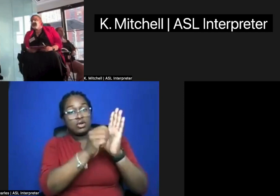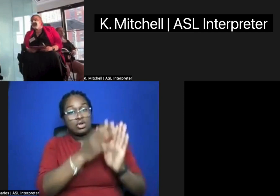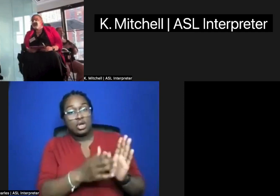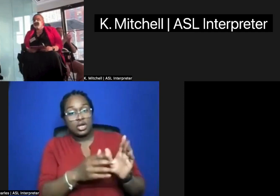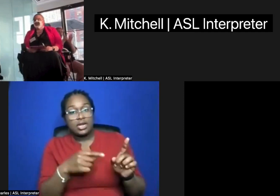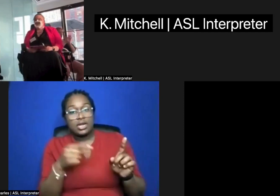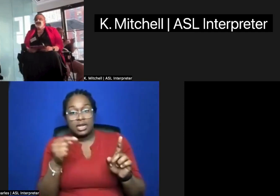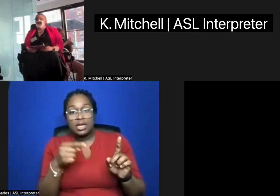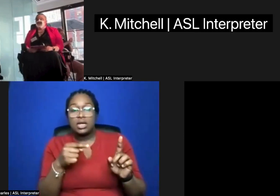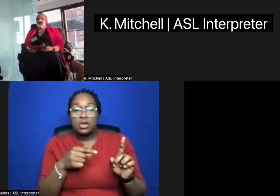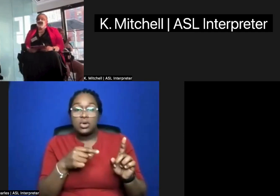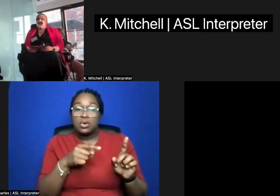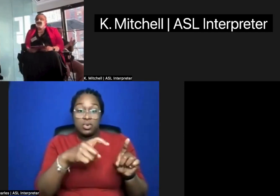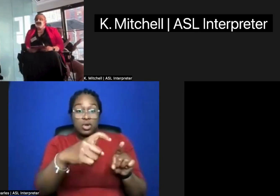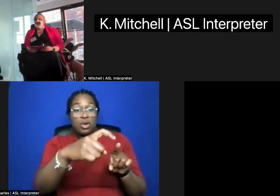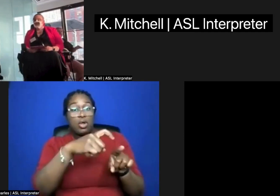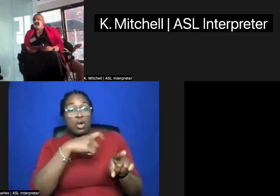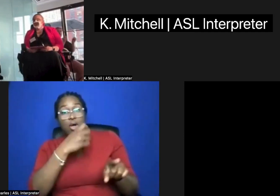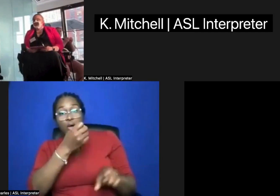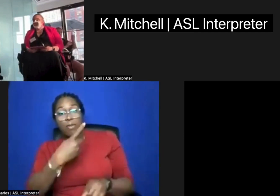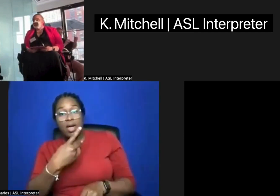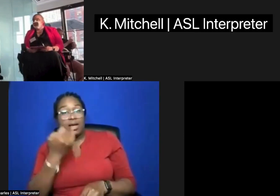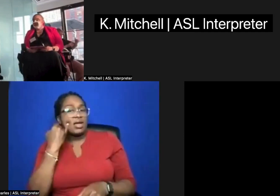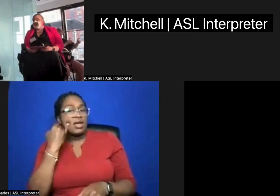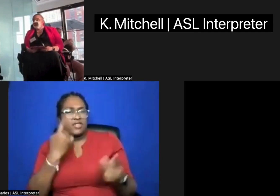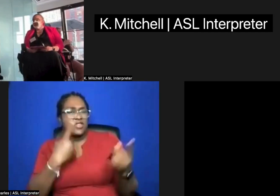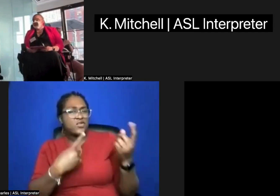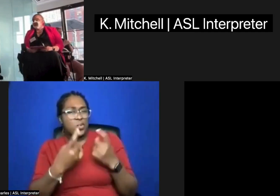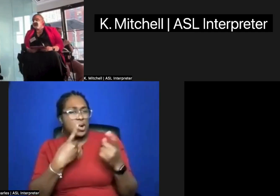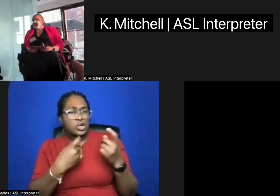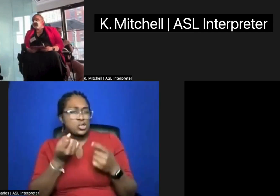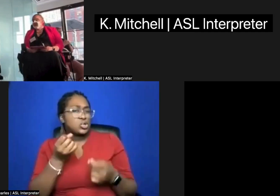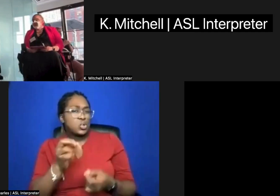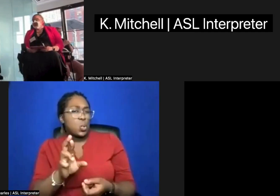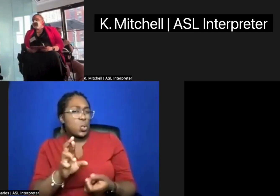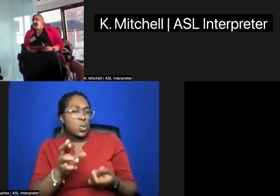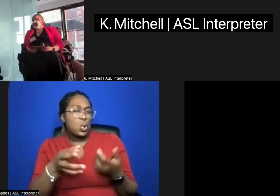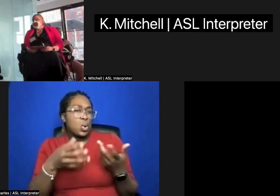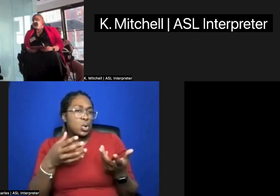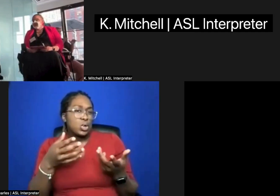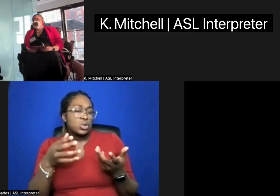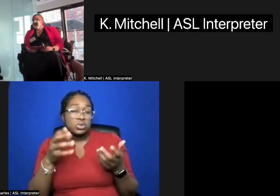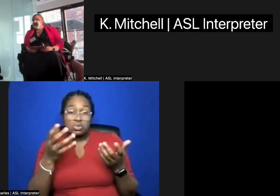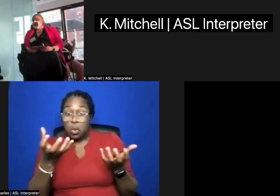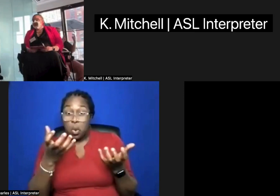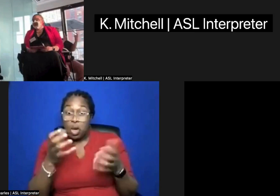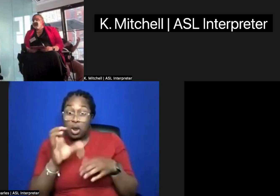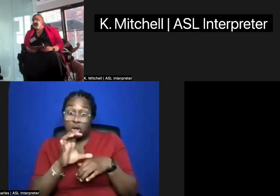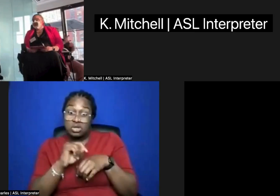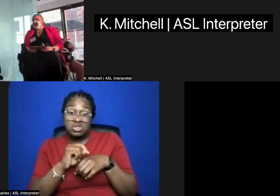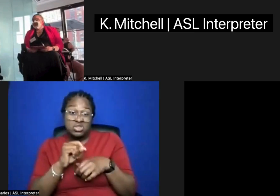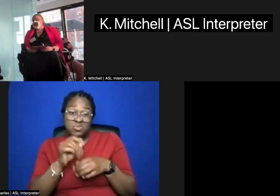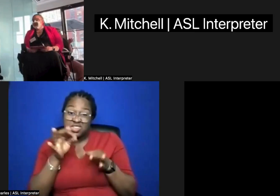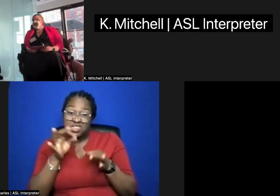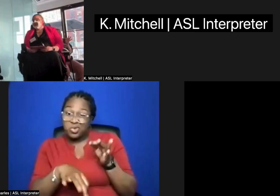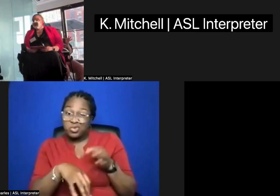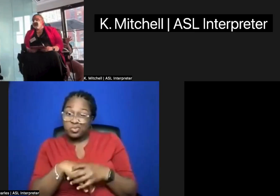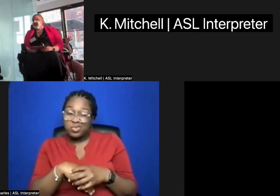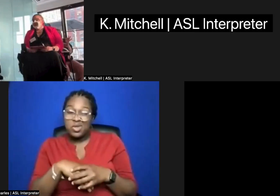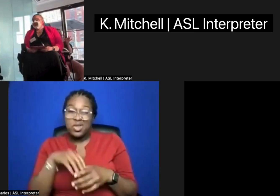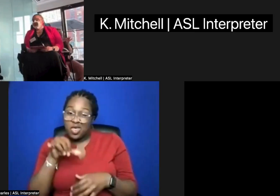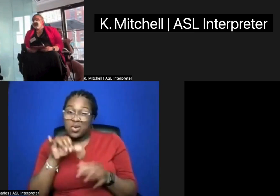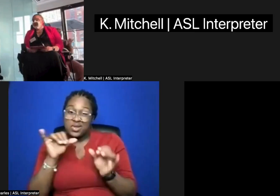would call back if they had more questions, or to do a consultation. It was pretty simple. It was that, and that was the